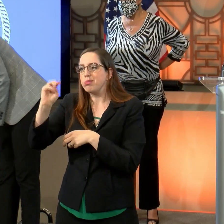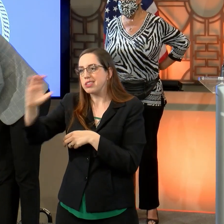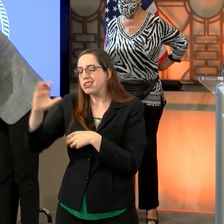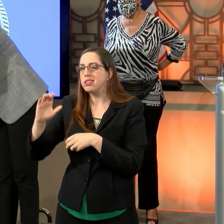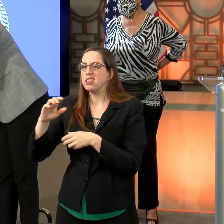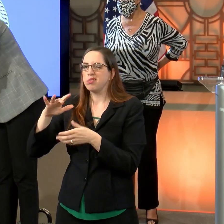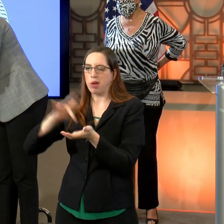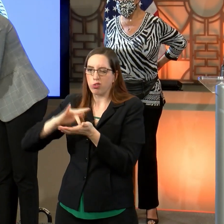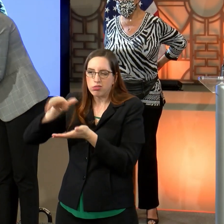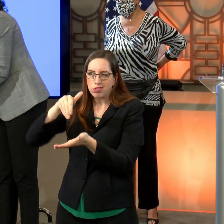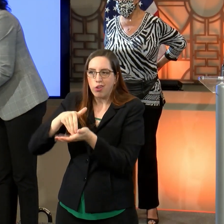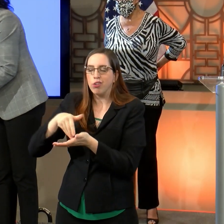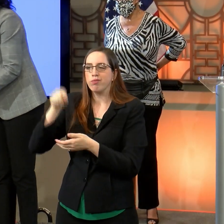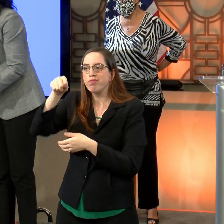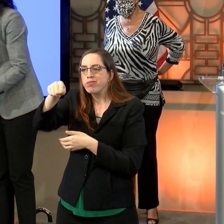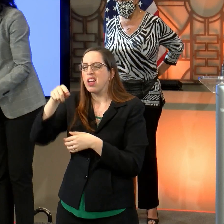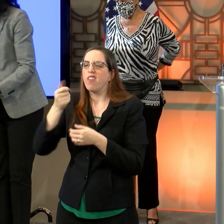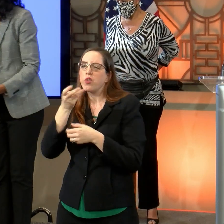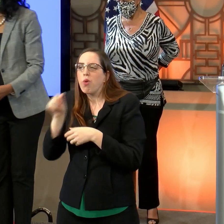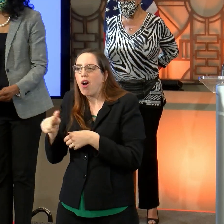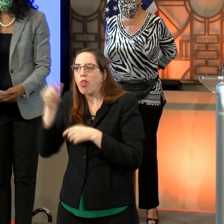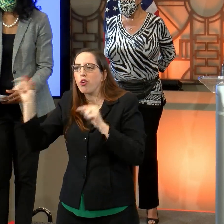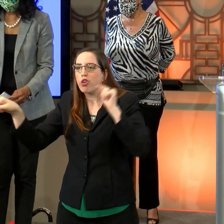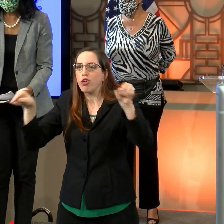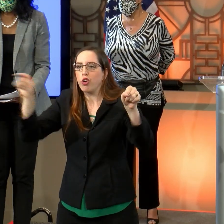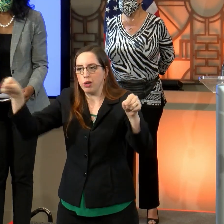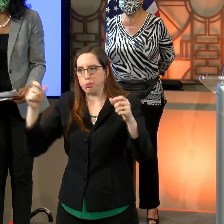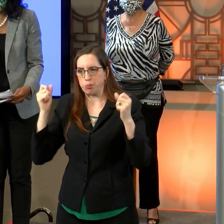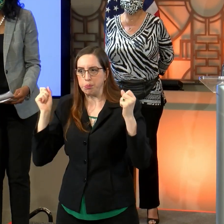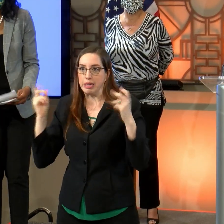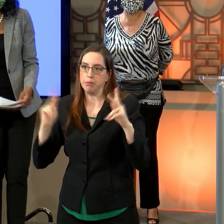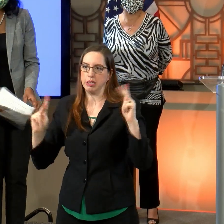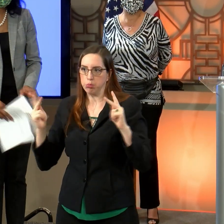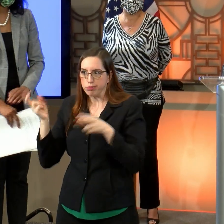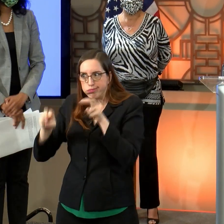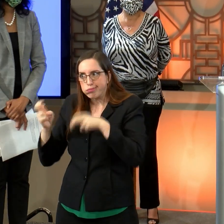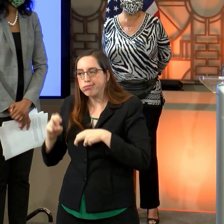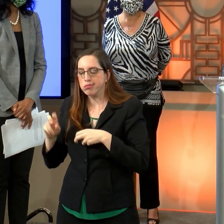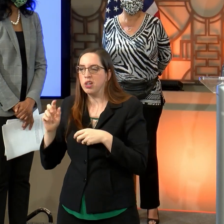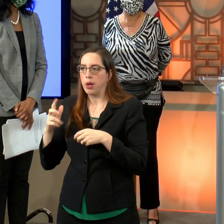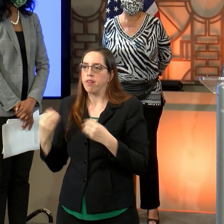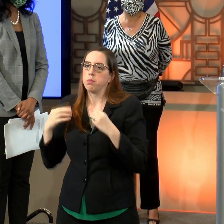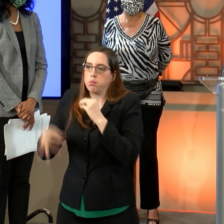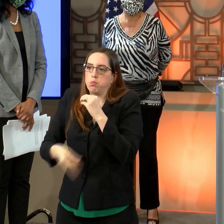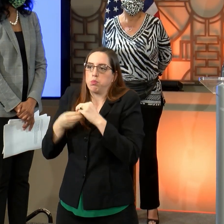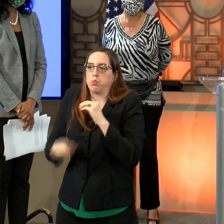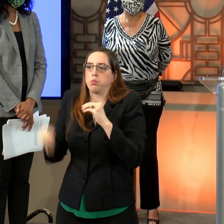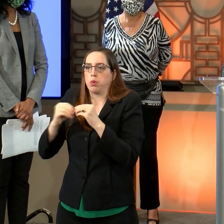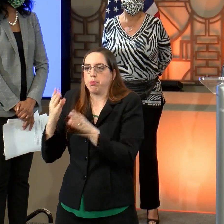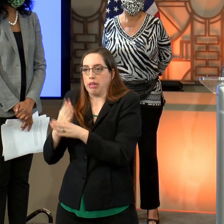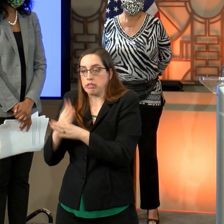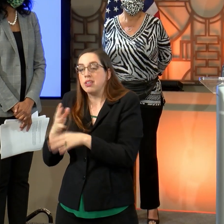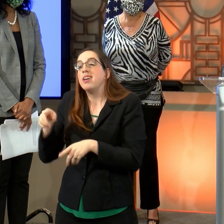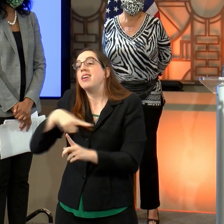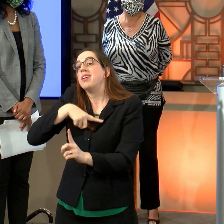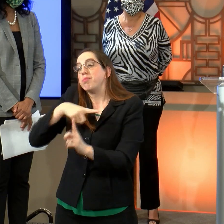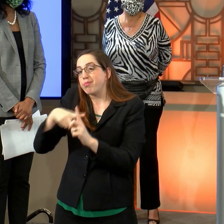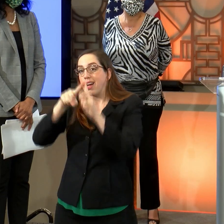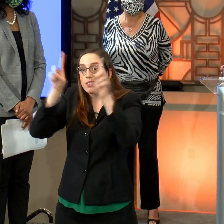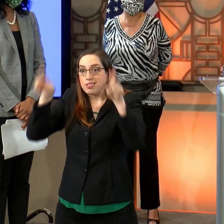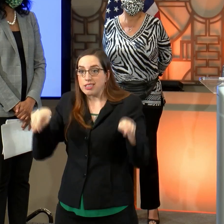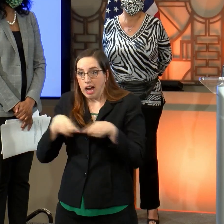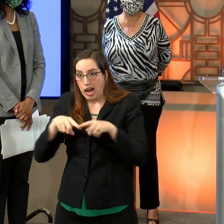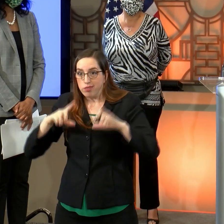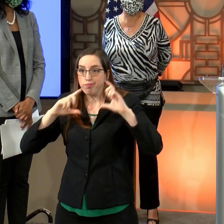routes. I think I've covered, oh, that's right. We've put signs conveying safety